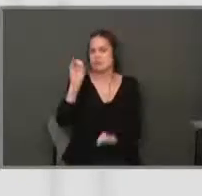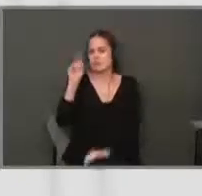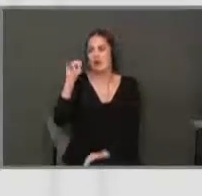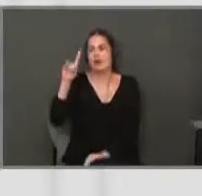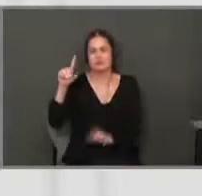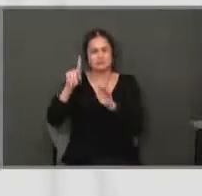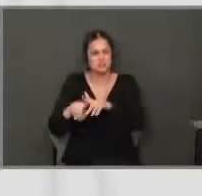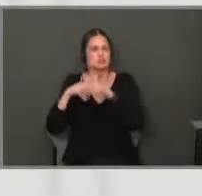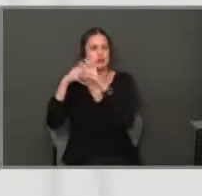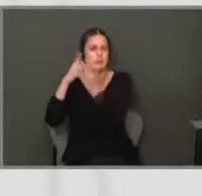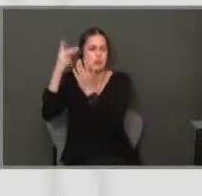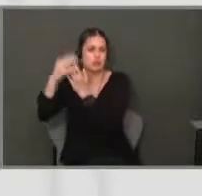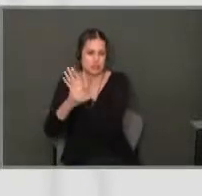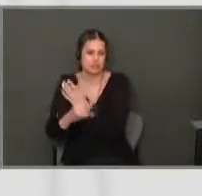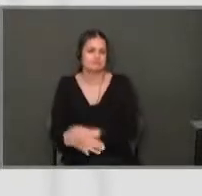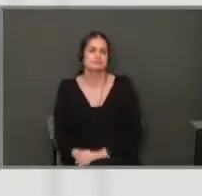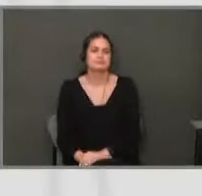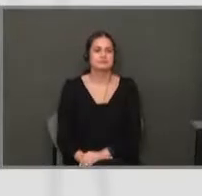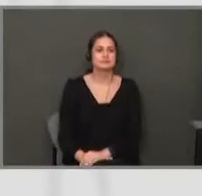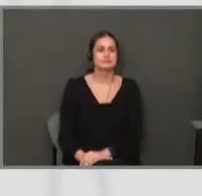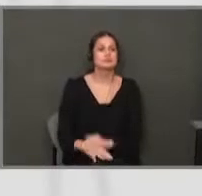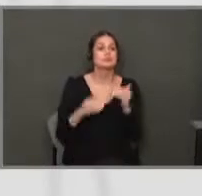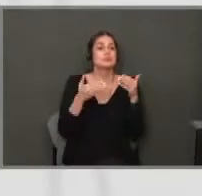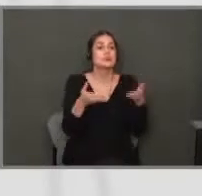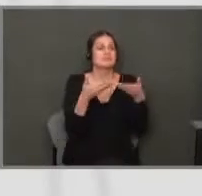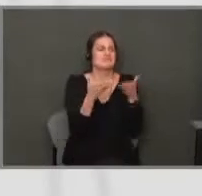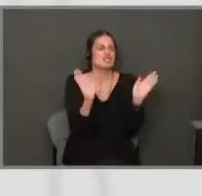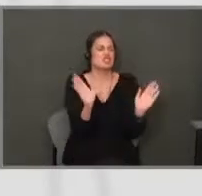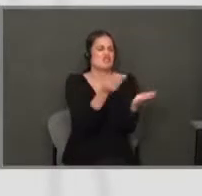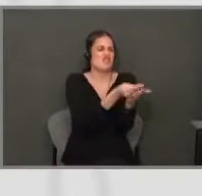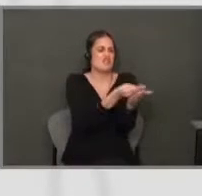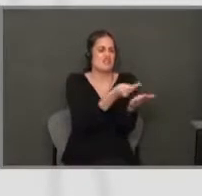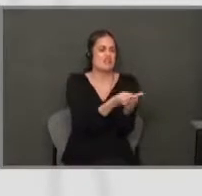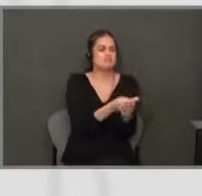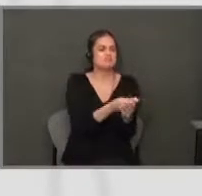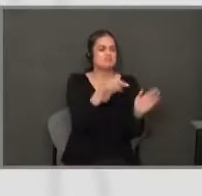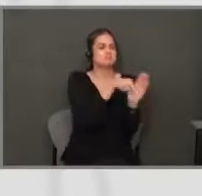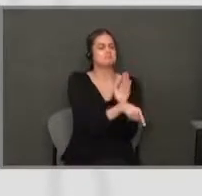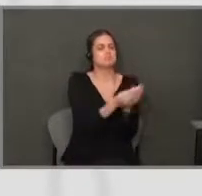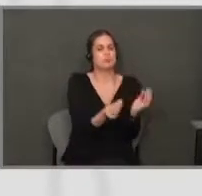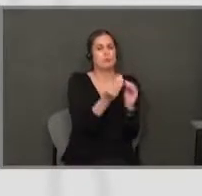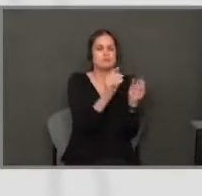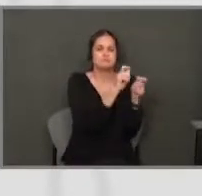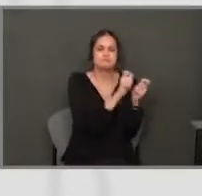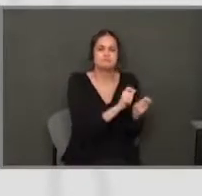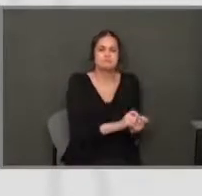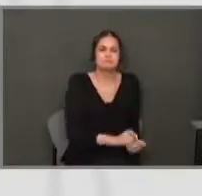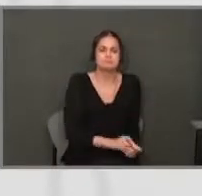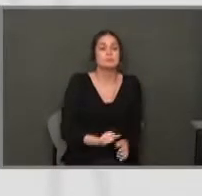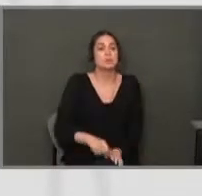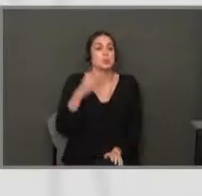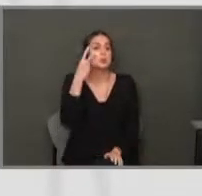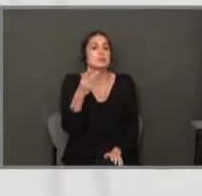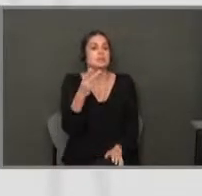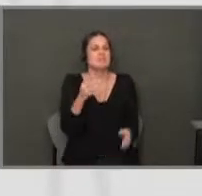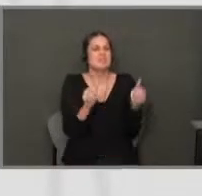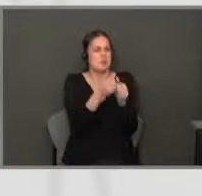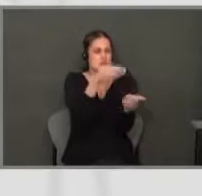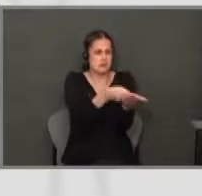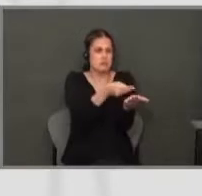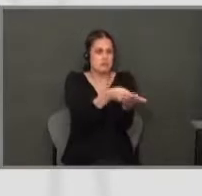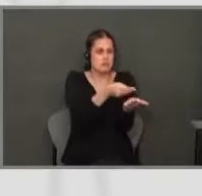slide. So let's talk about the general fund in a little bit more detail. You can see here that we spend the majority of our